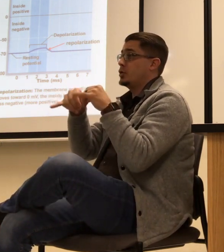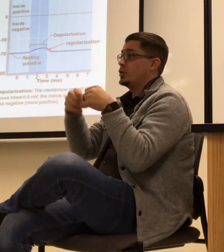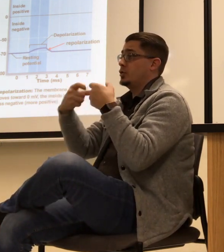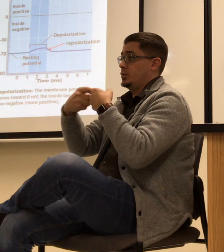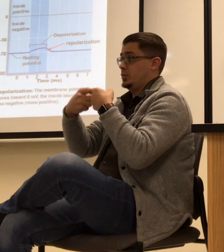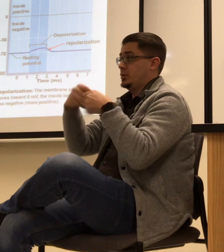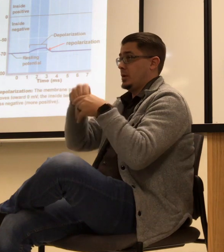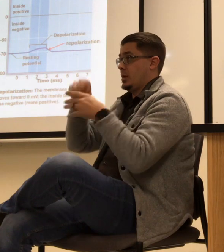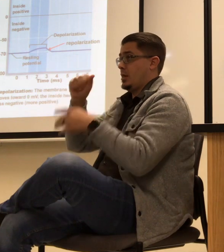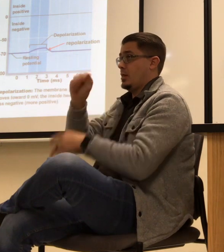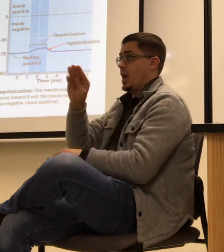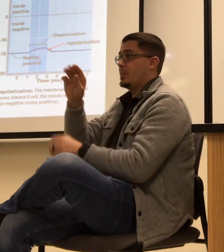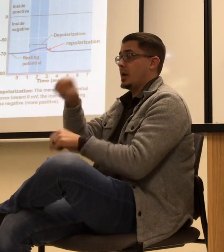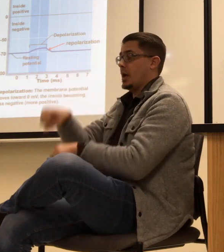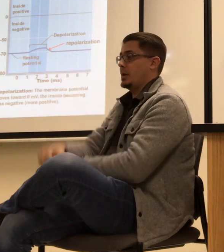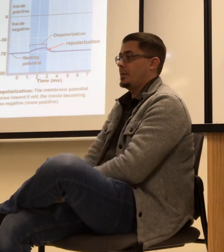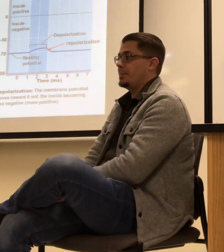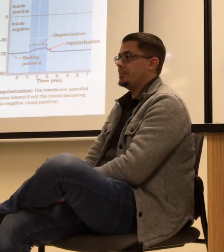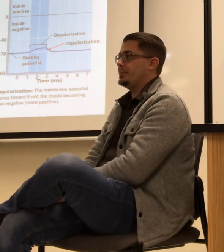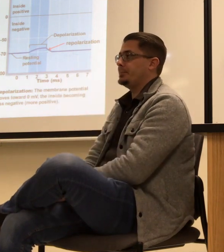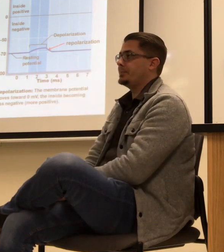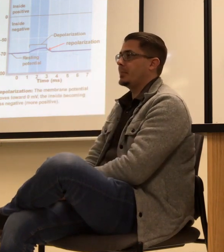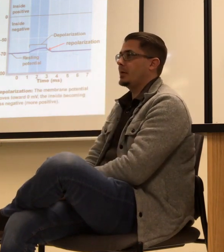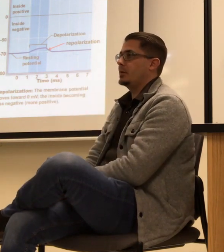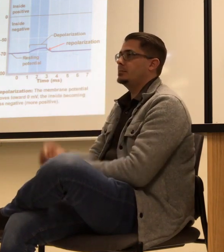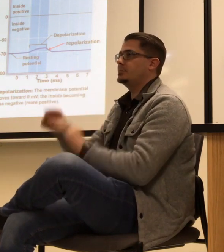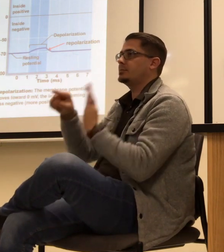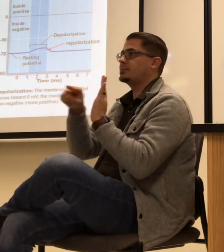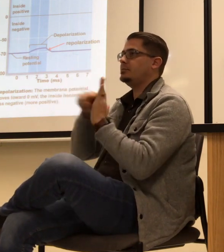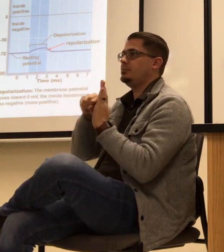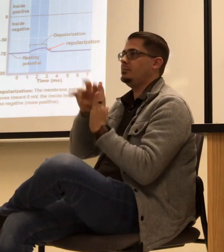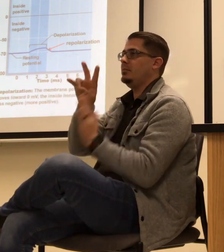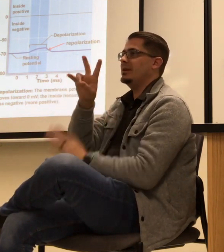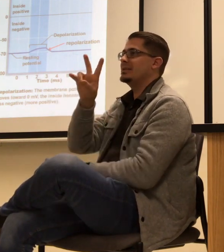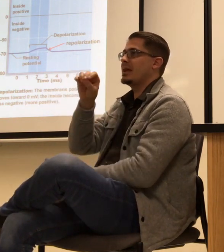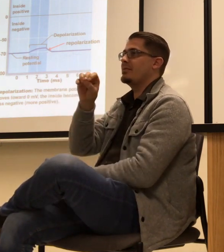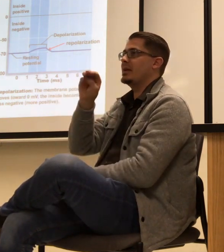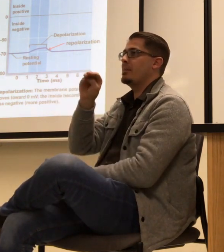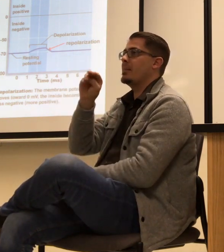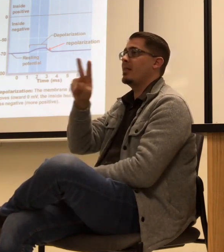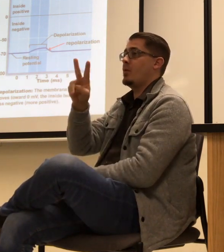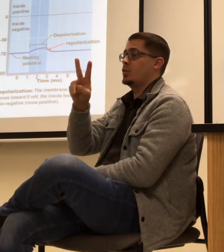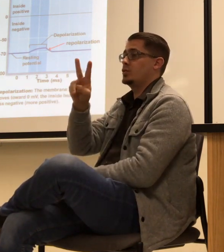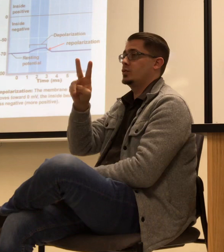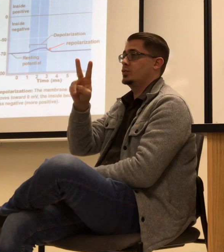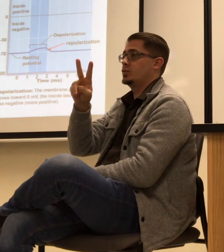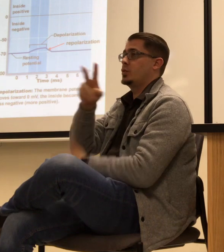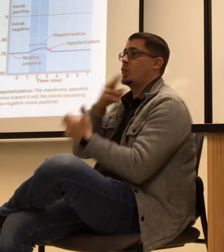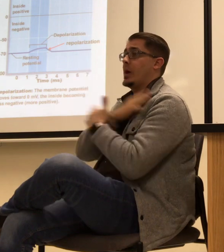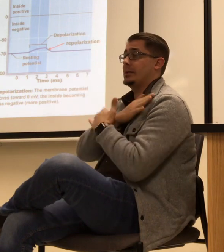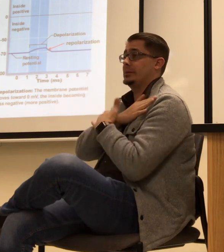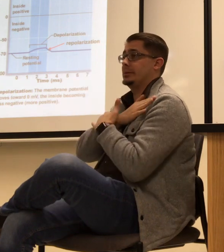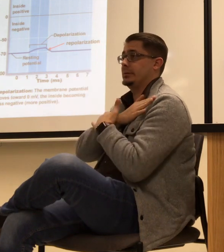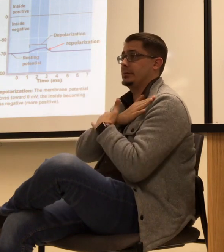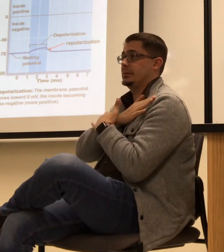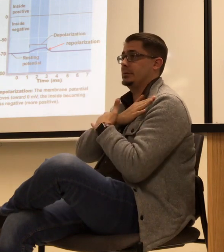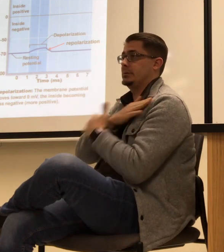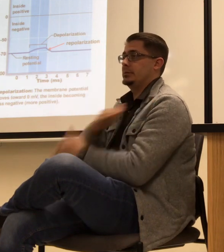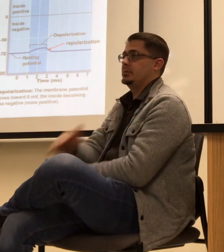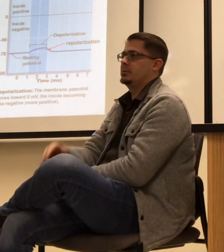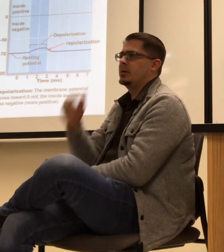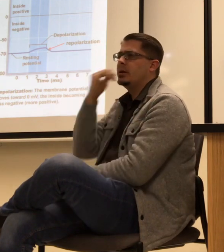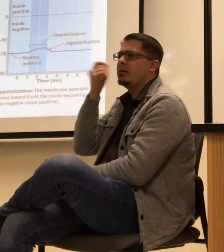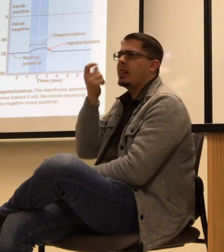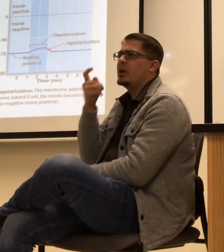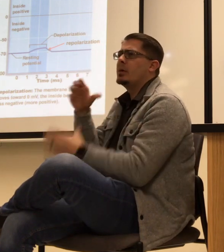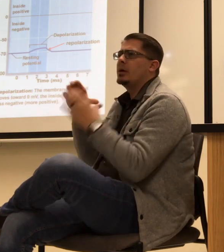So here's our negative 70 millivolts. Okay, we're at rest. And you give it a